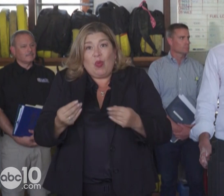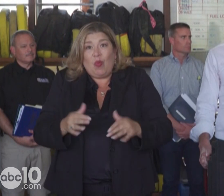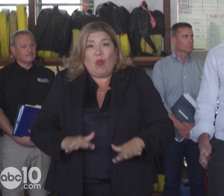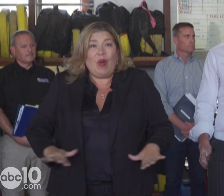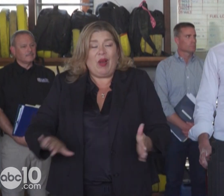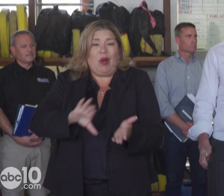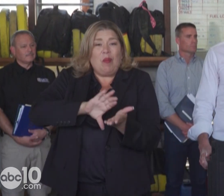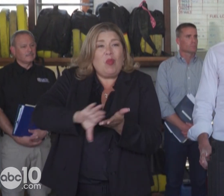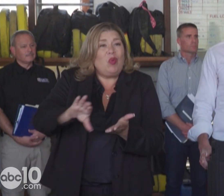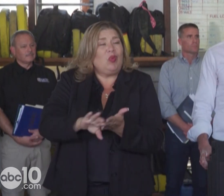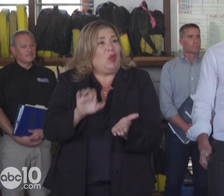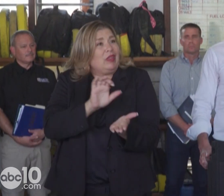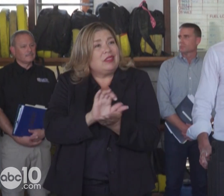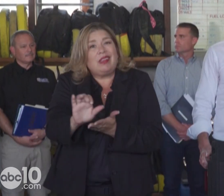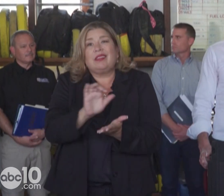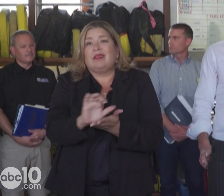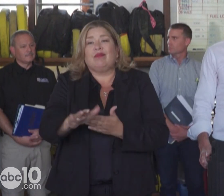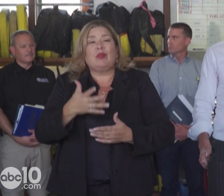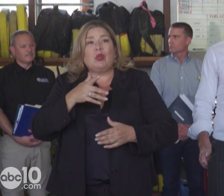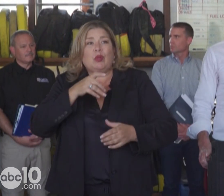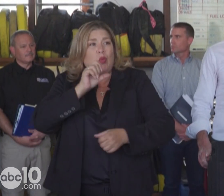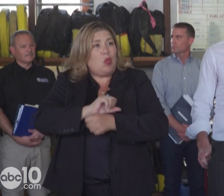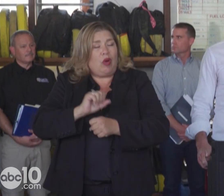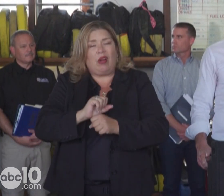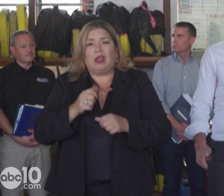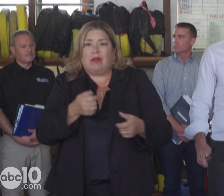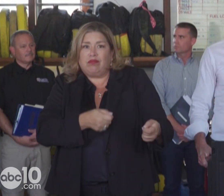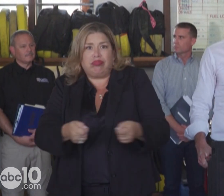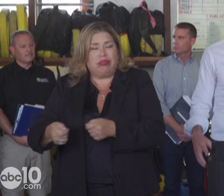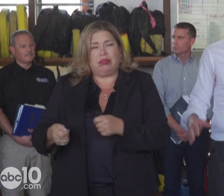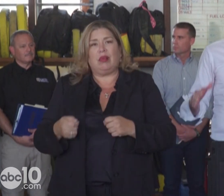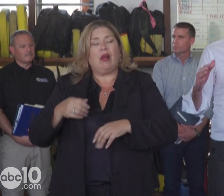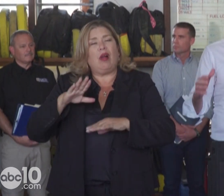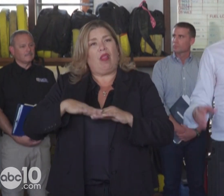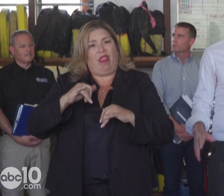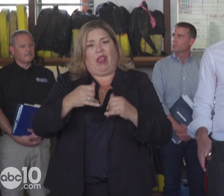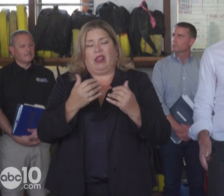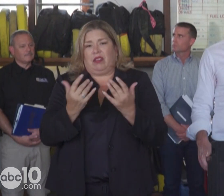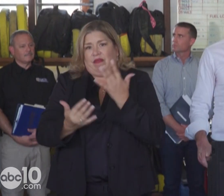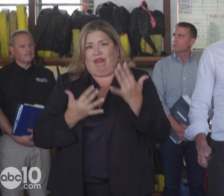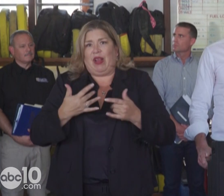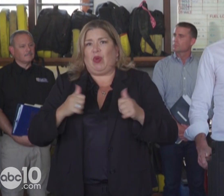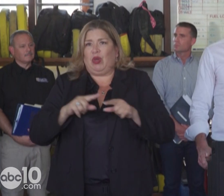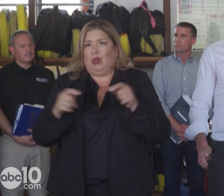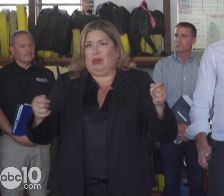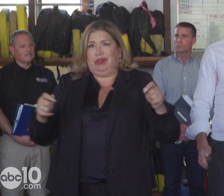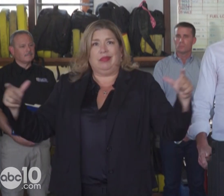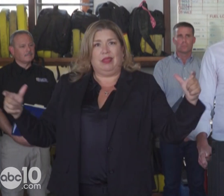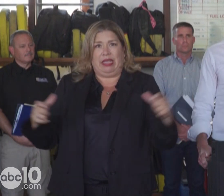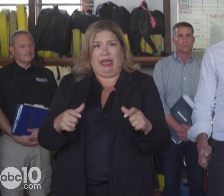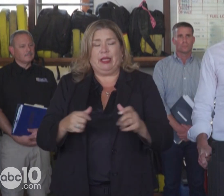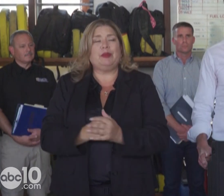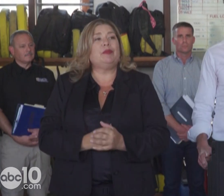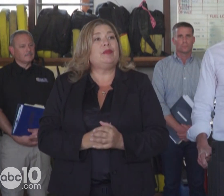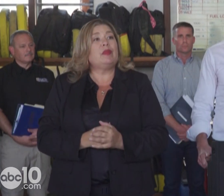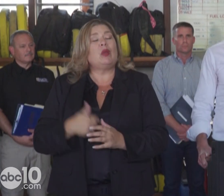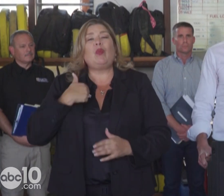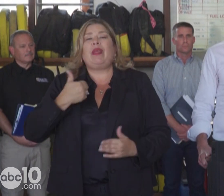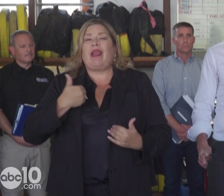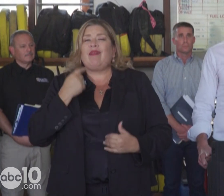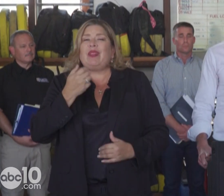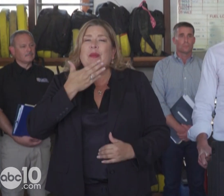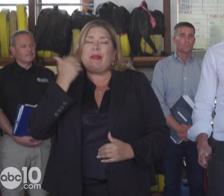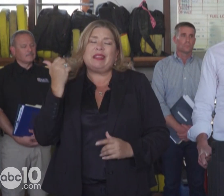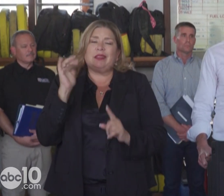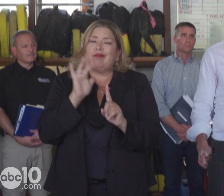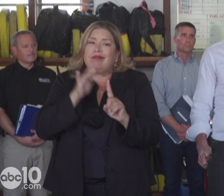there, the bulldozers that are out there, and the lines that are being drawn in and around the fire to contain it. We have the best and the brightest in